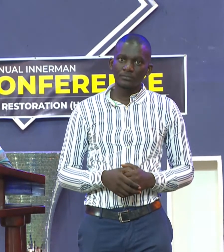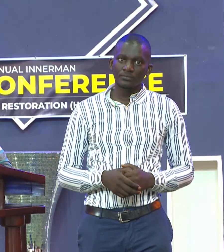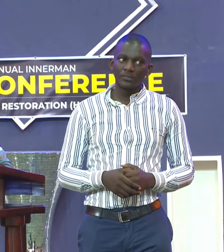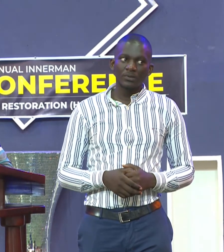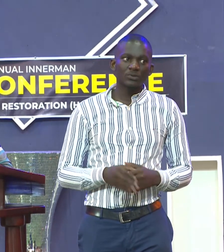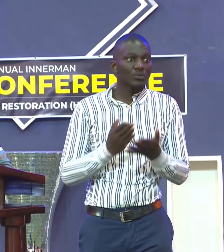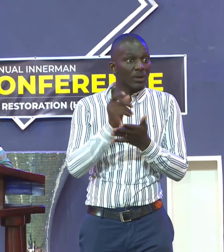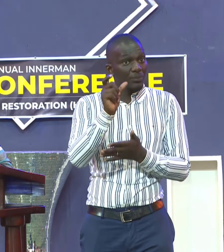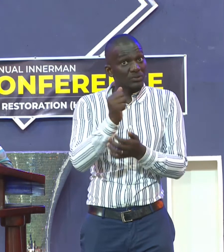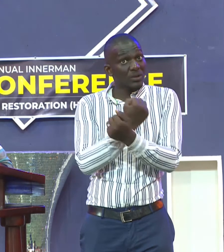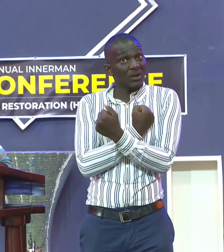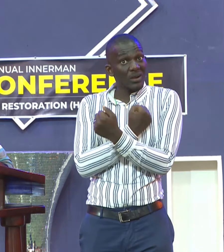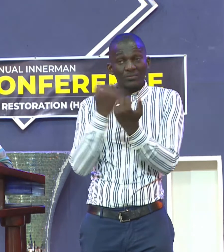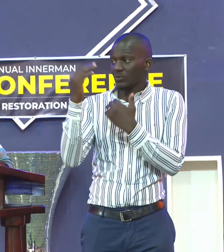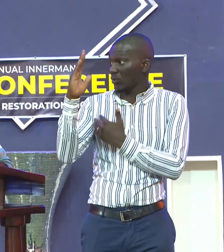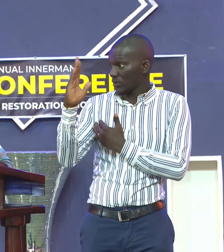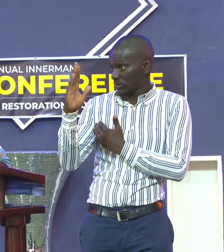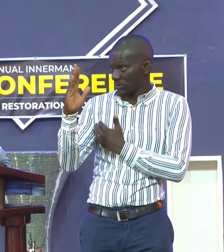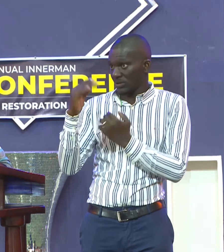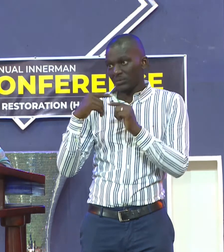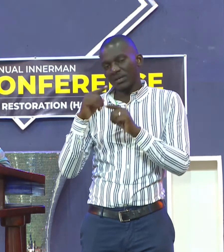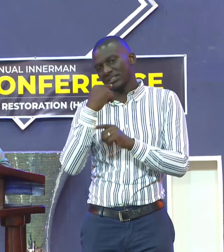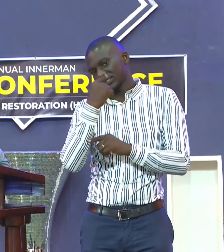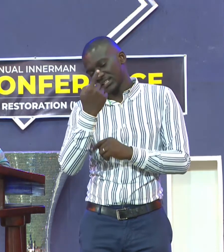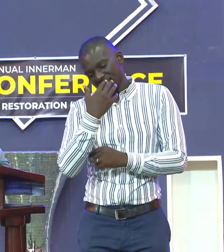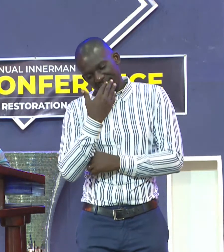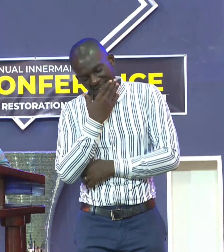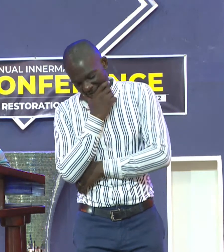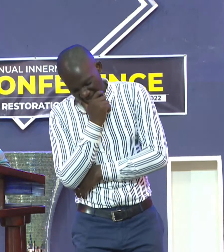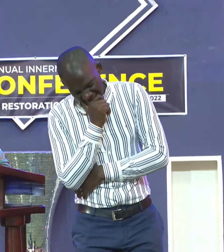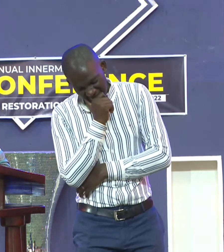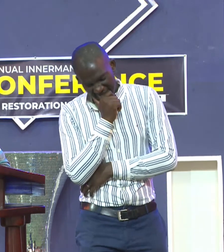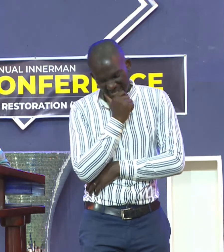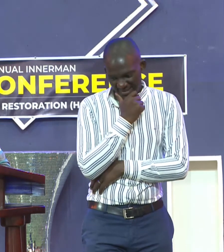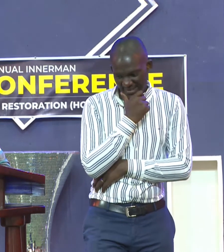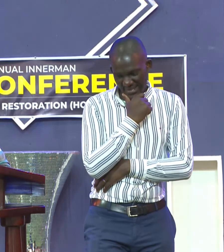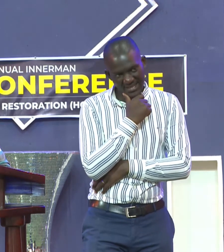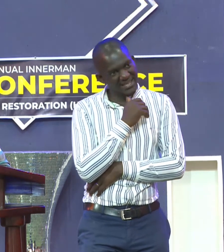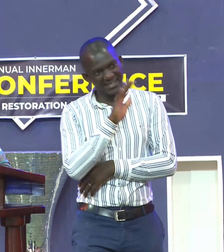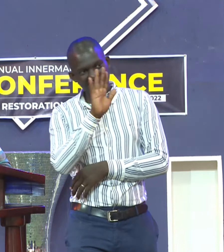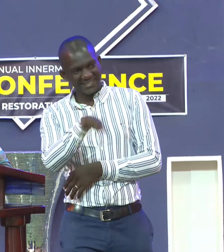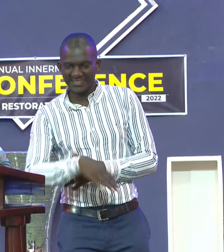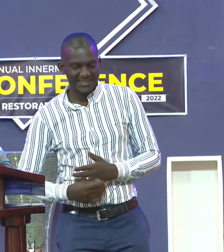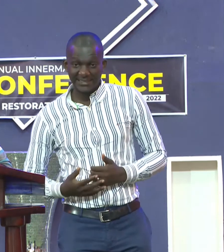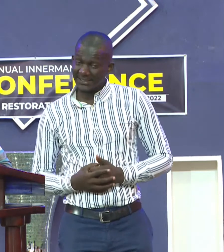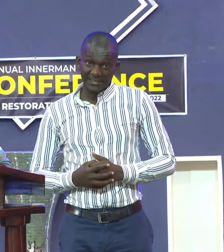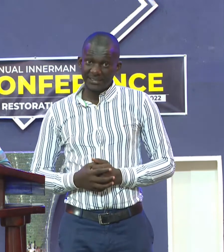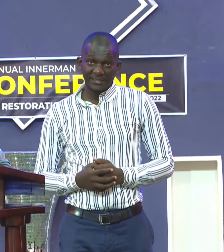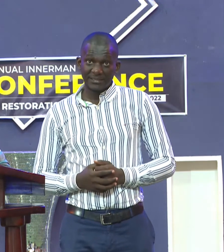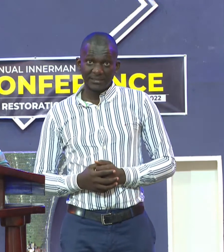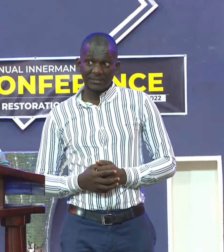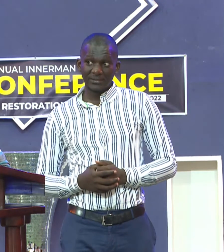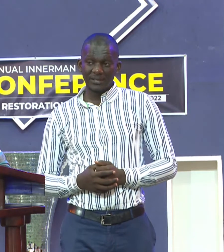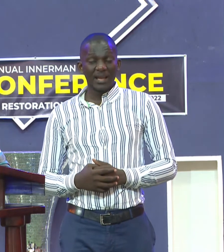A person who loves God, but then says to himself like this, my friend,